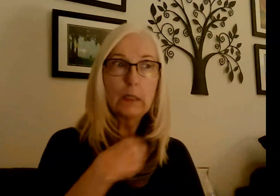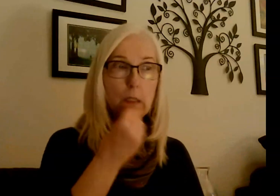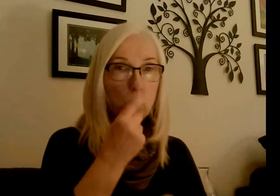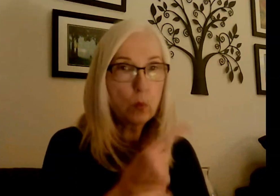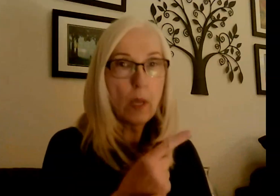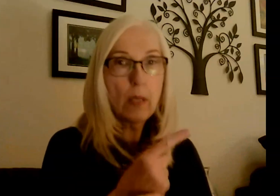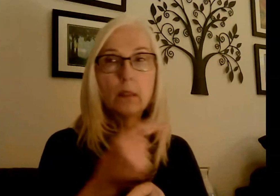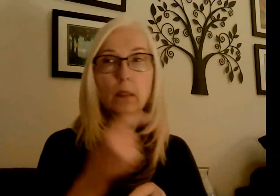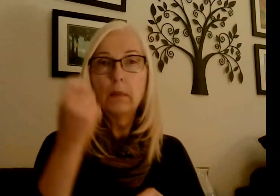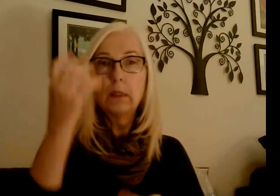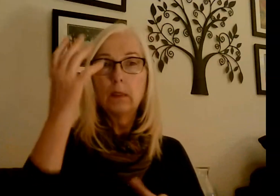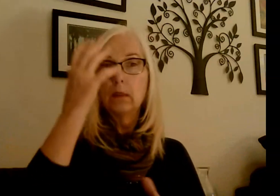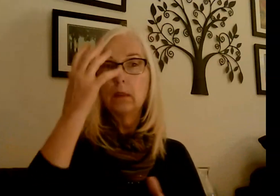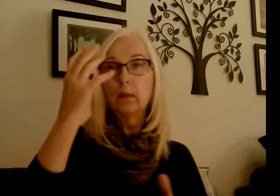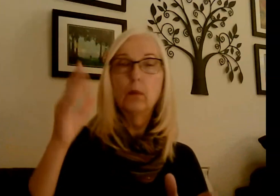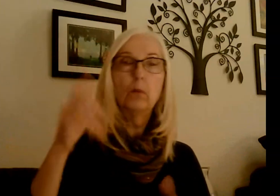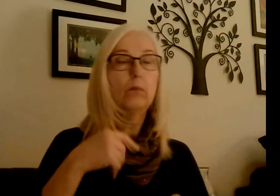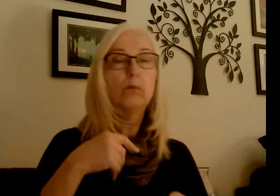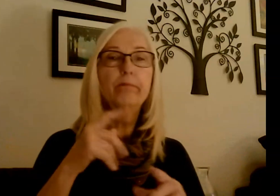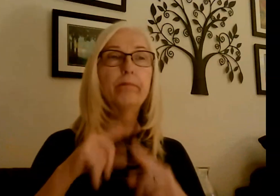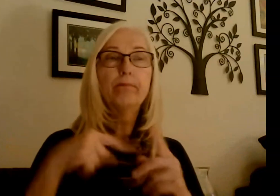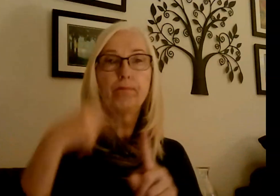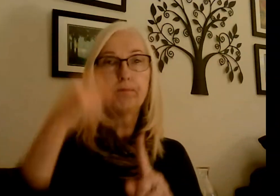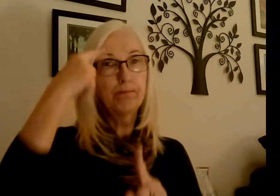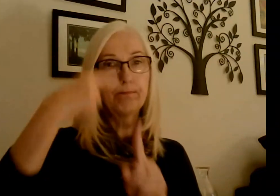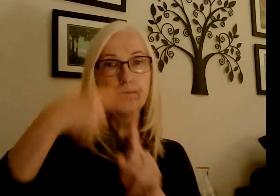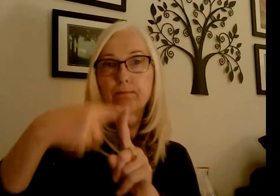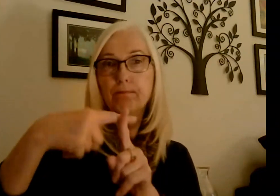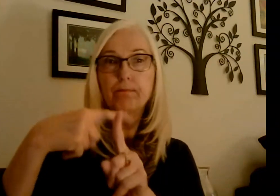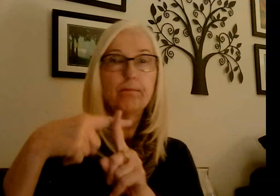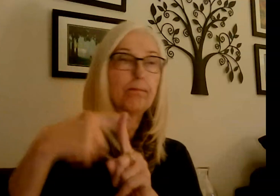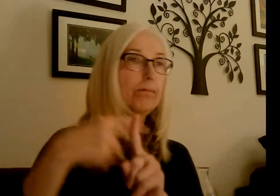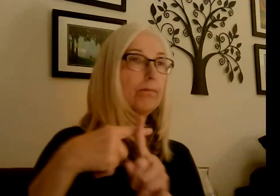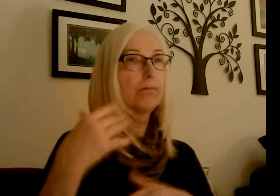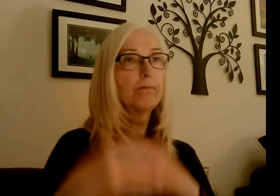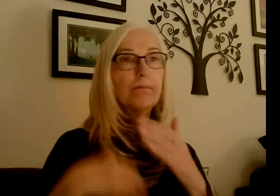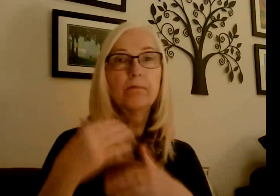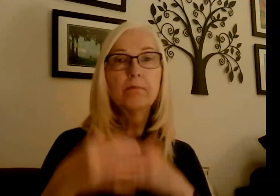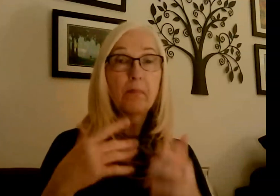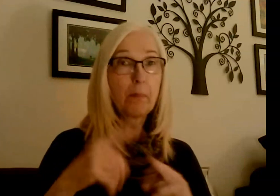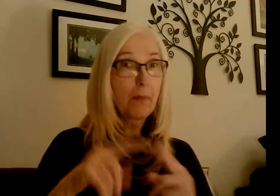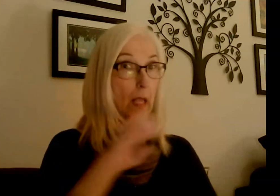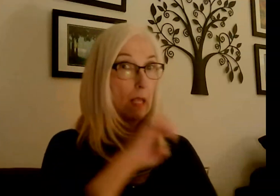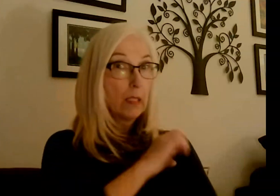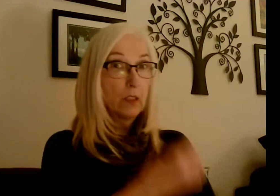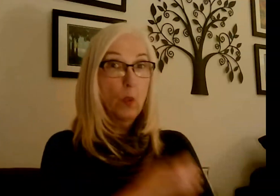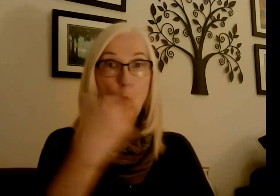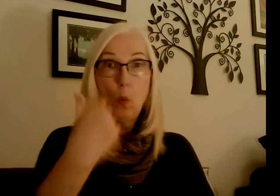And you can make sure that what you're eating is right for your body. and what you're putting into your mind is